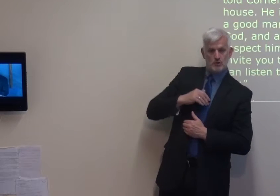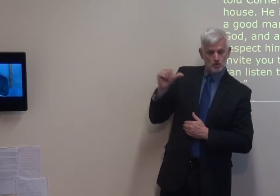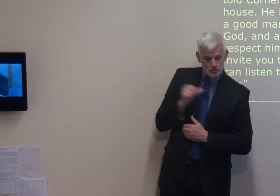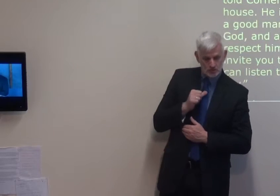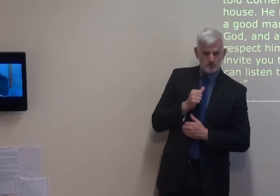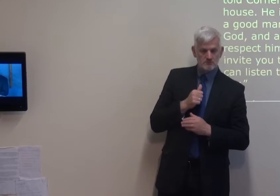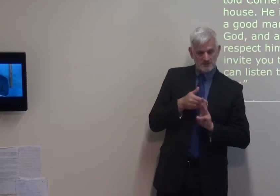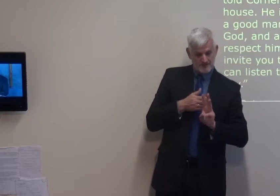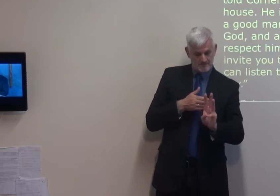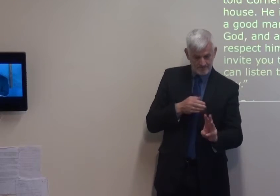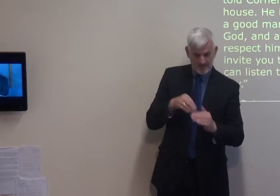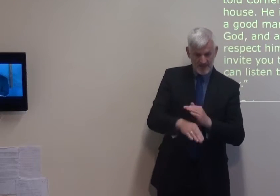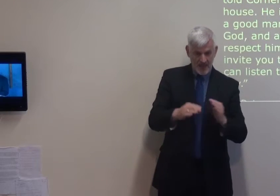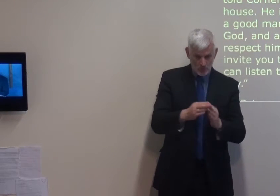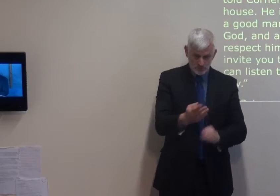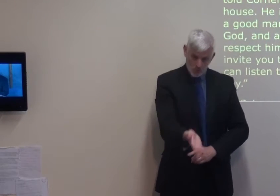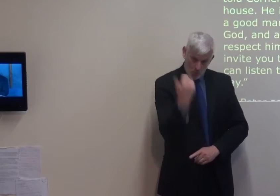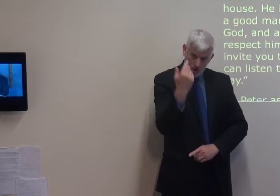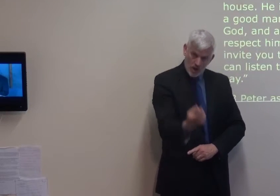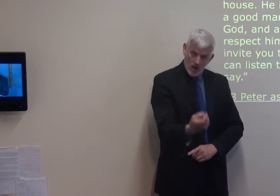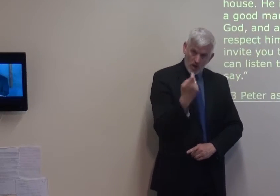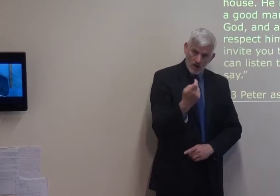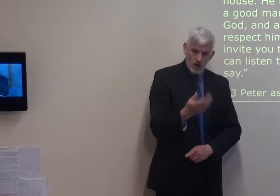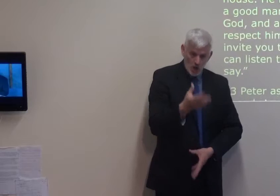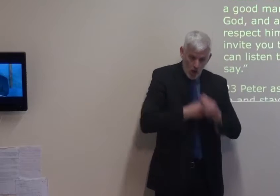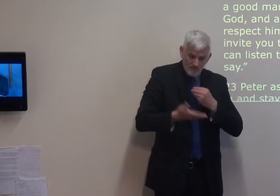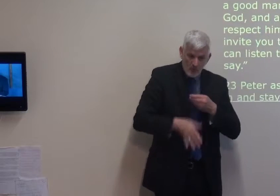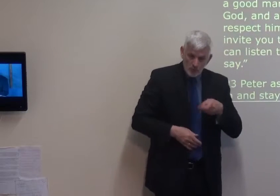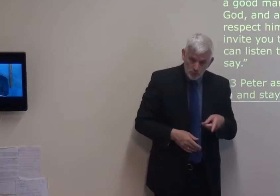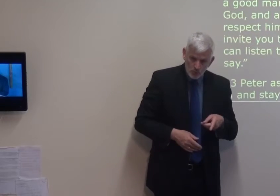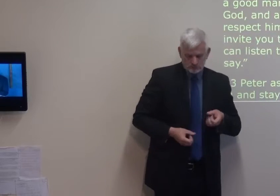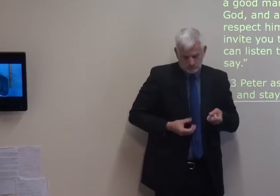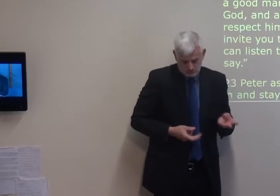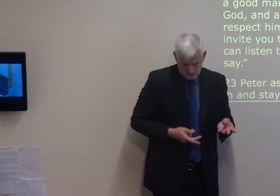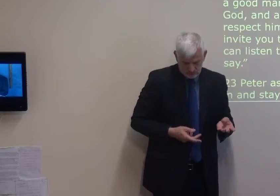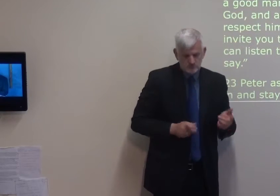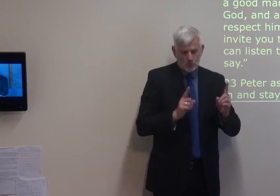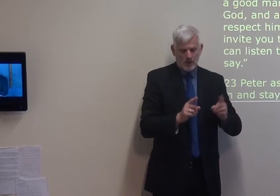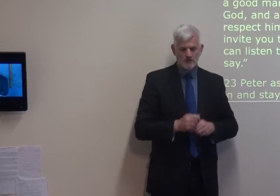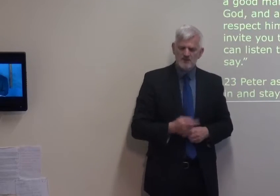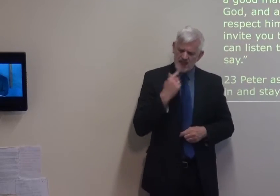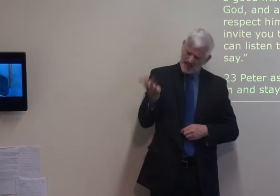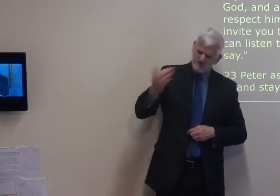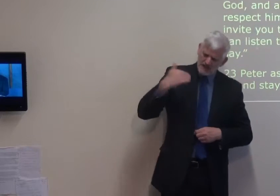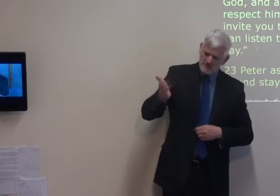his house, and to hear words of thee. Then called he them in, and lodged